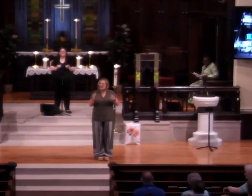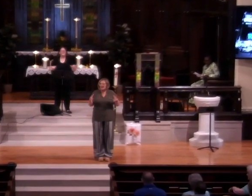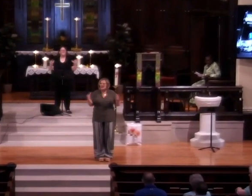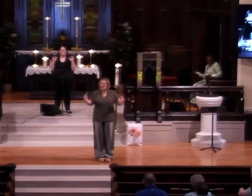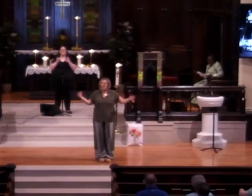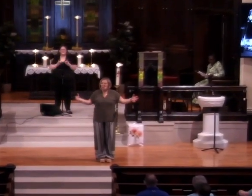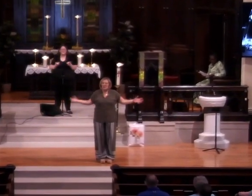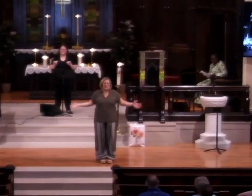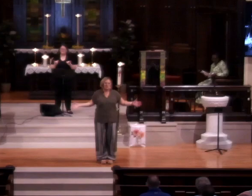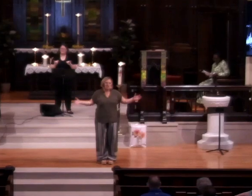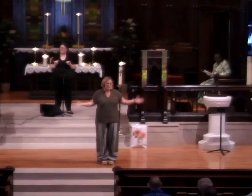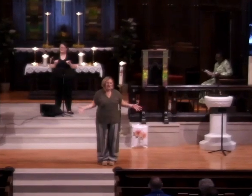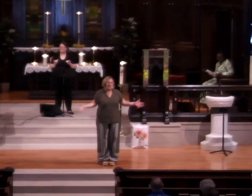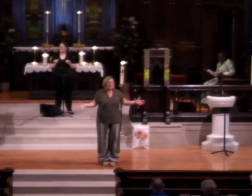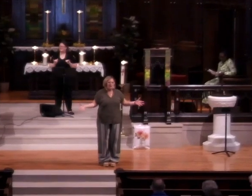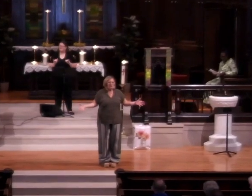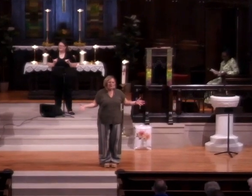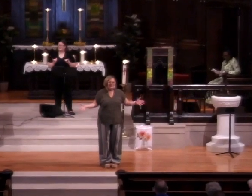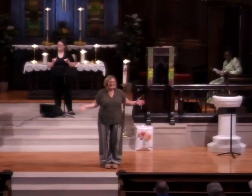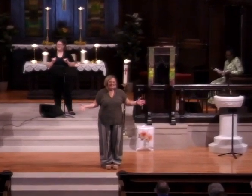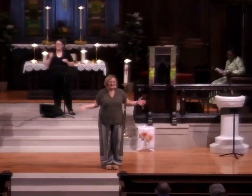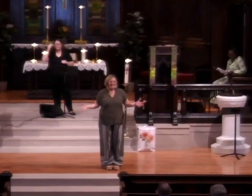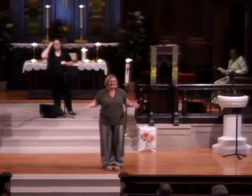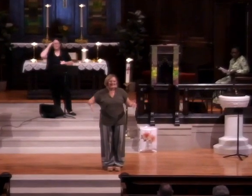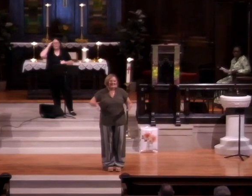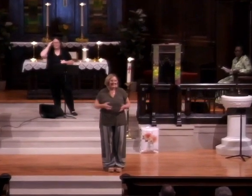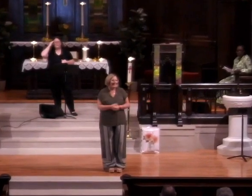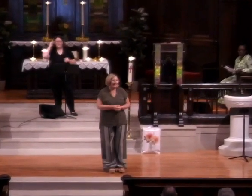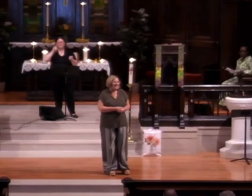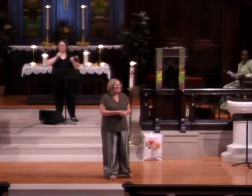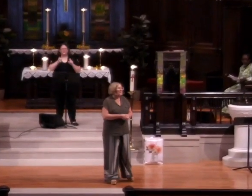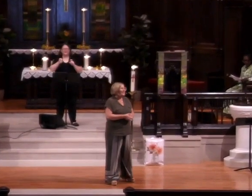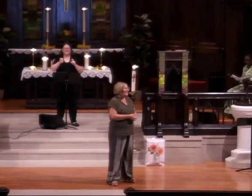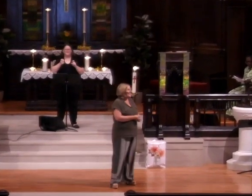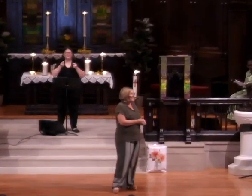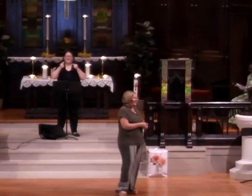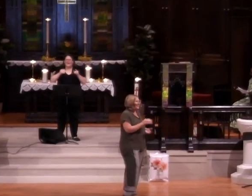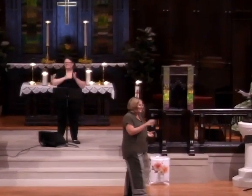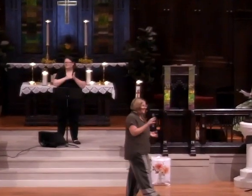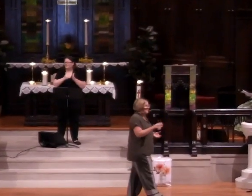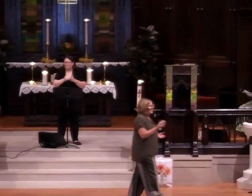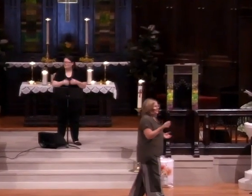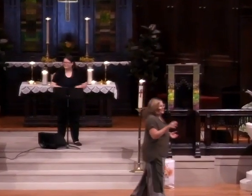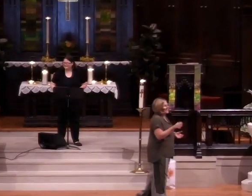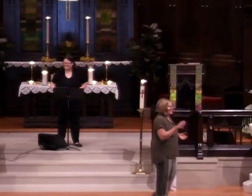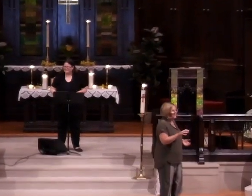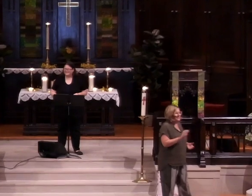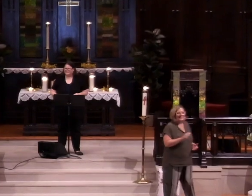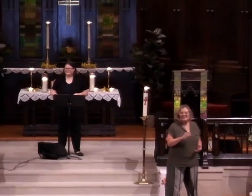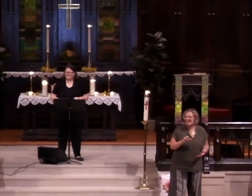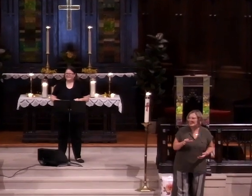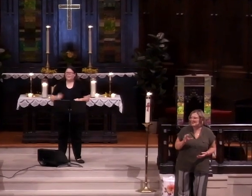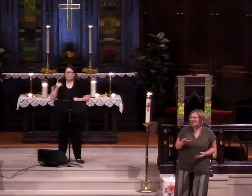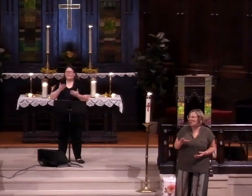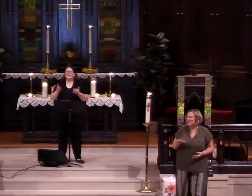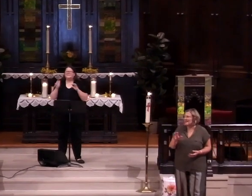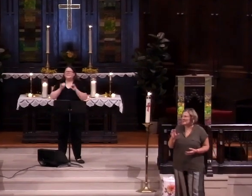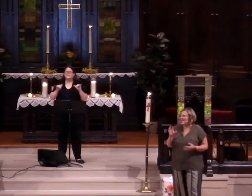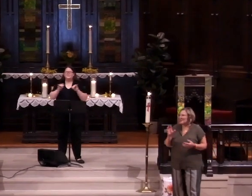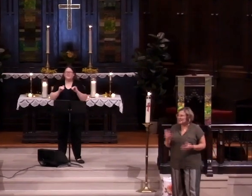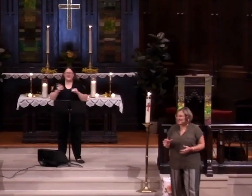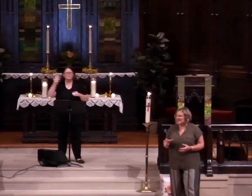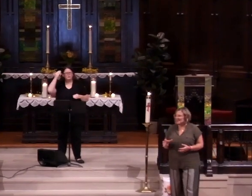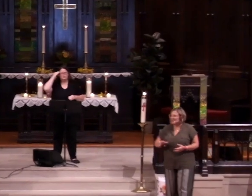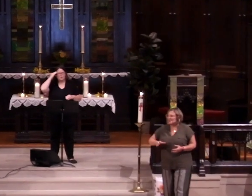that there is always change. The only thing that does not change is that there is